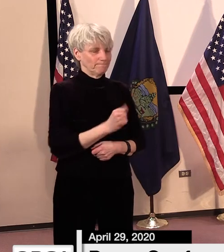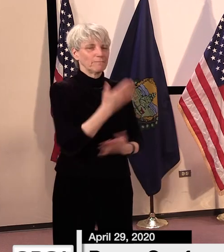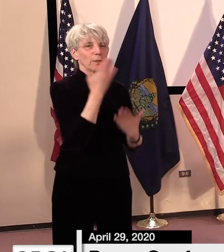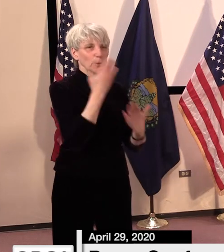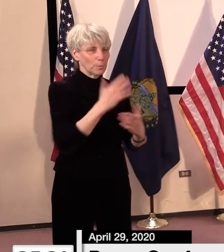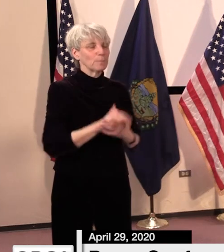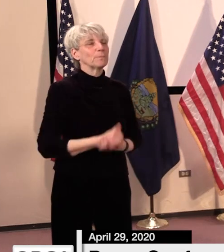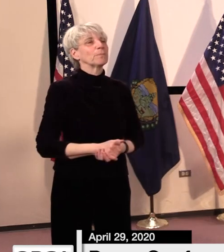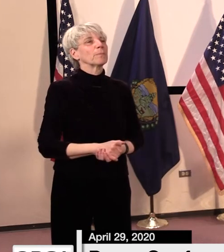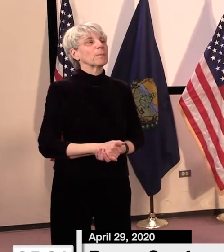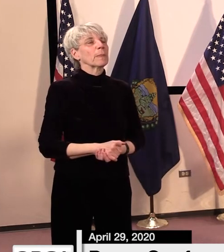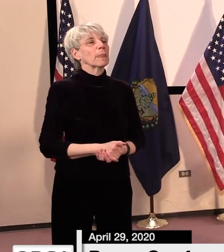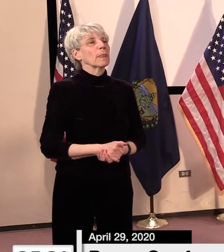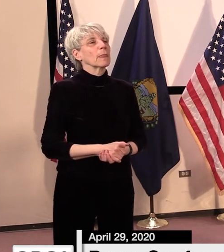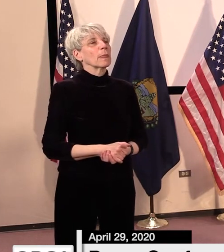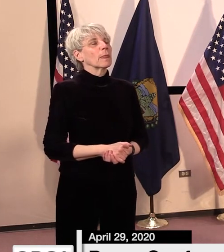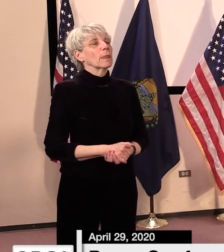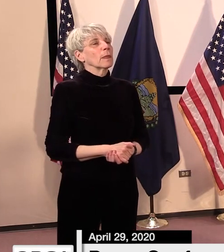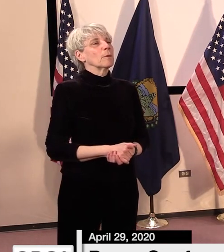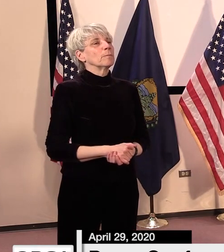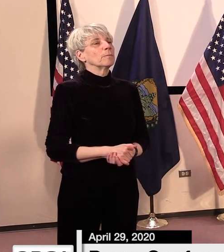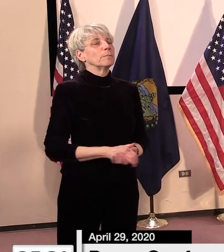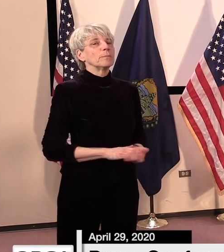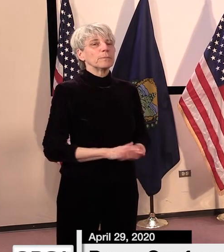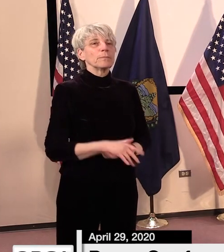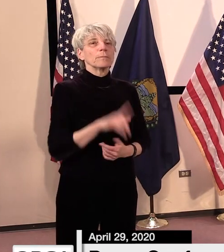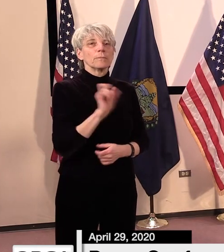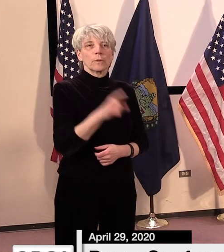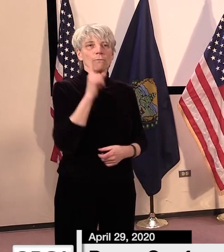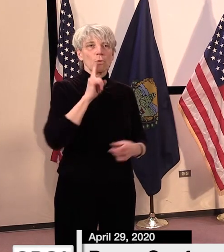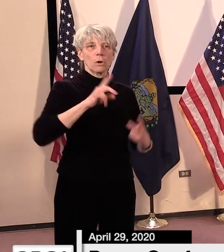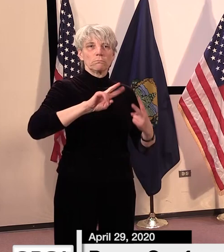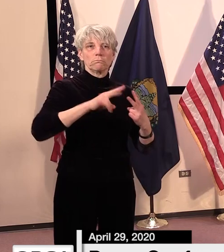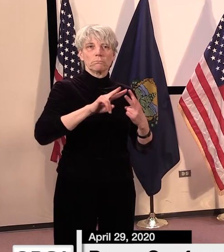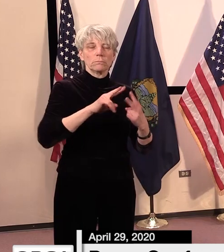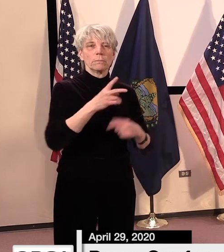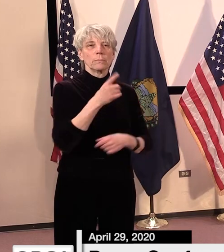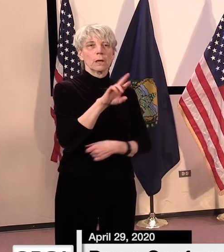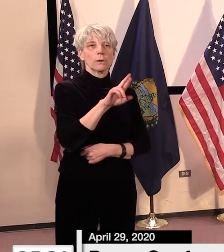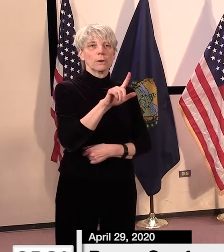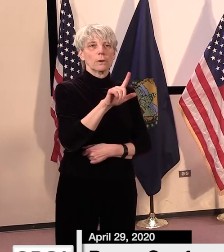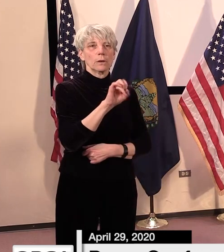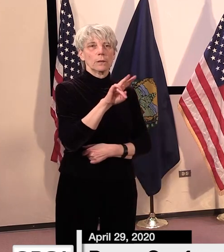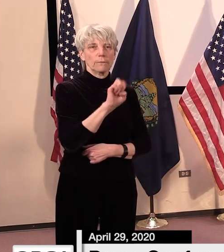call. This is a question for either Dr. Levine or Dr. Kelso.